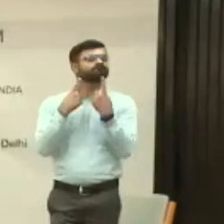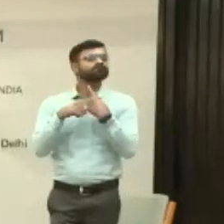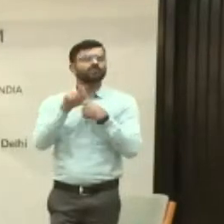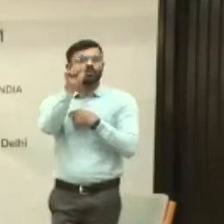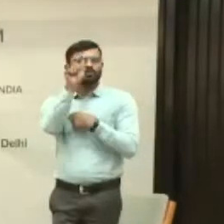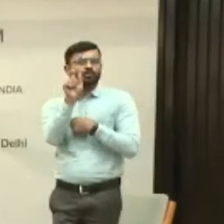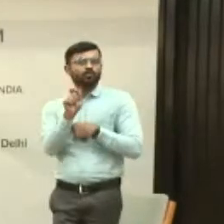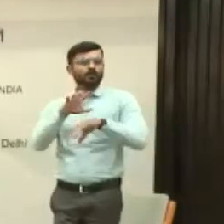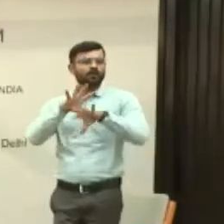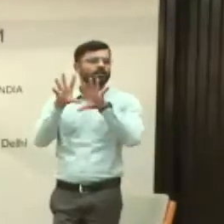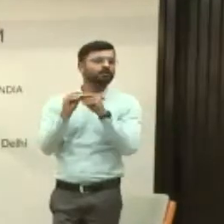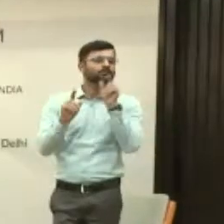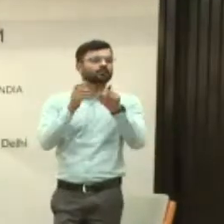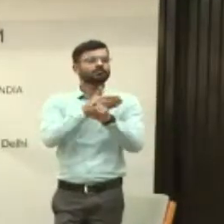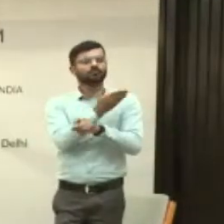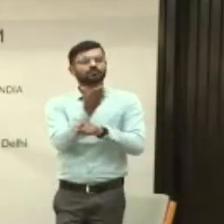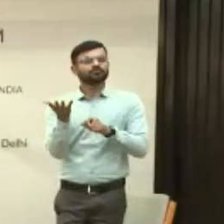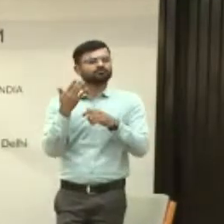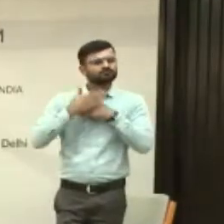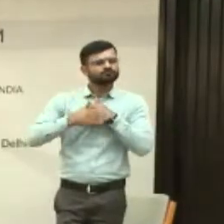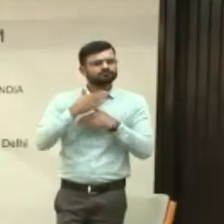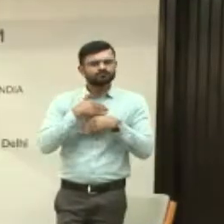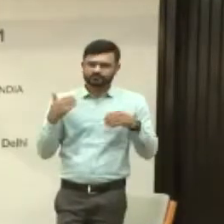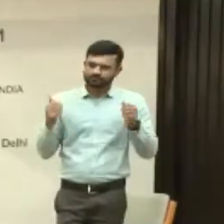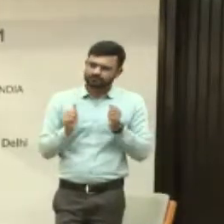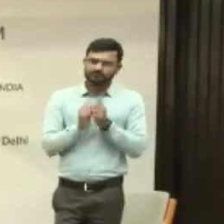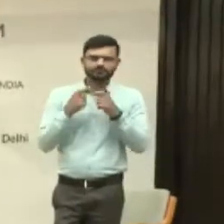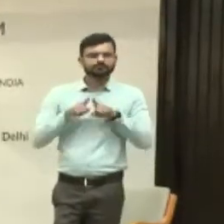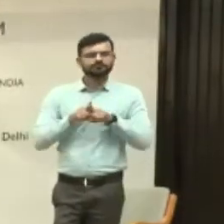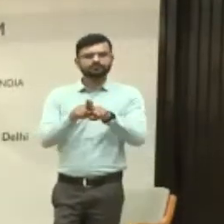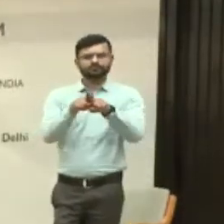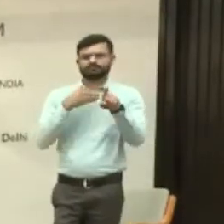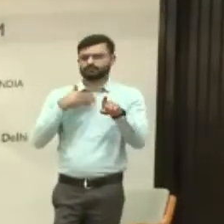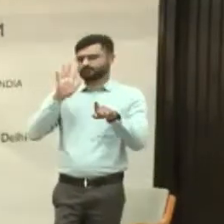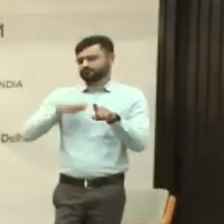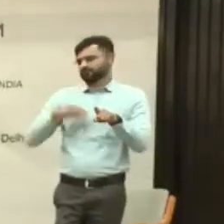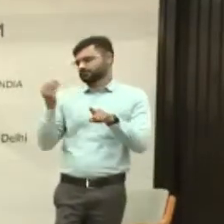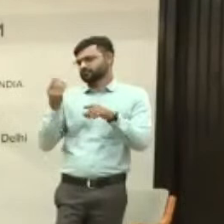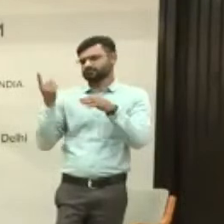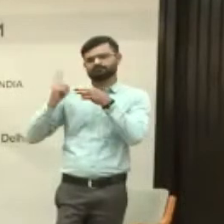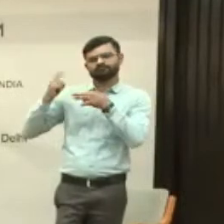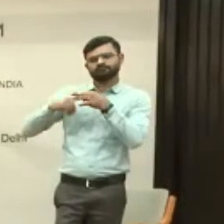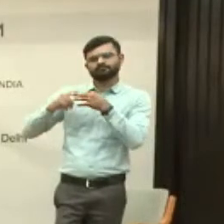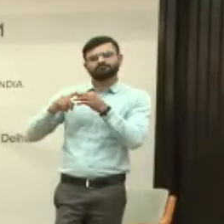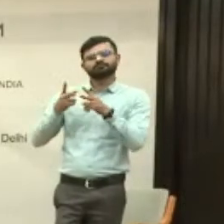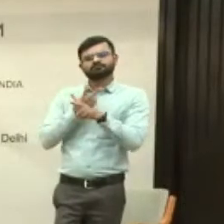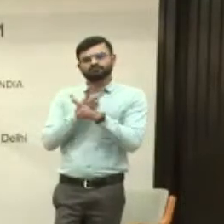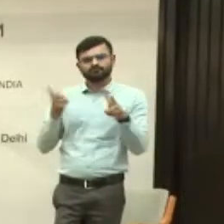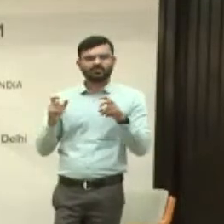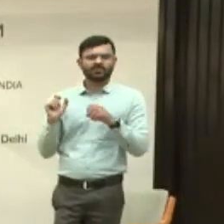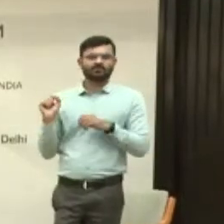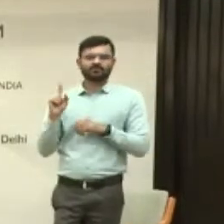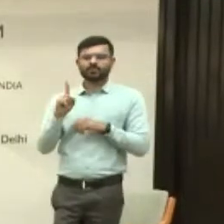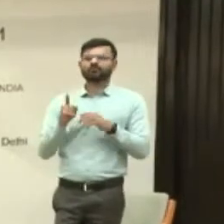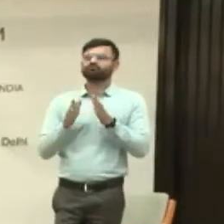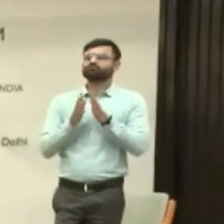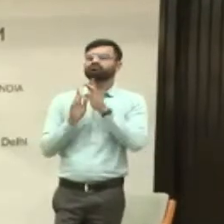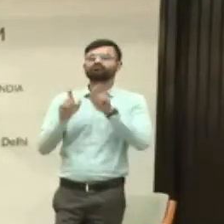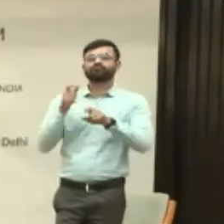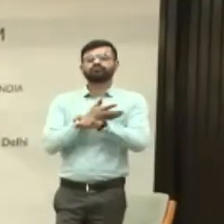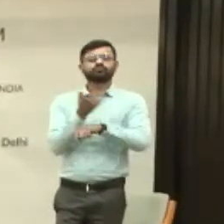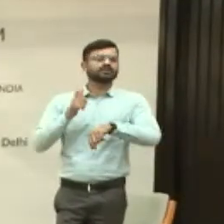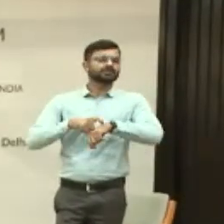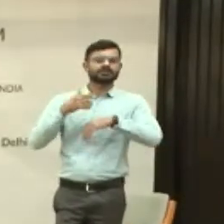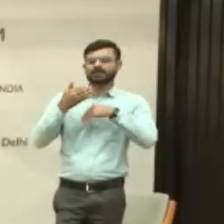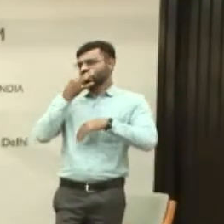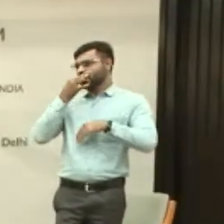that everyone will keep with them. I have several questions, but I'm going to resist the temptation to